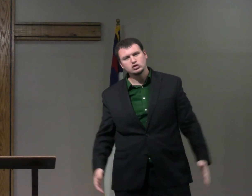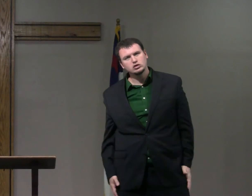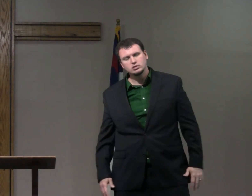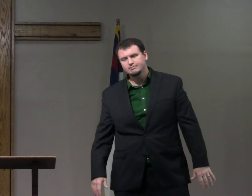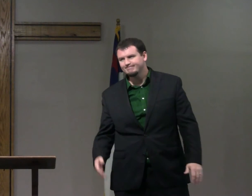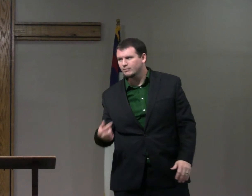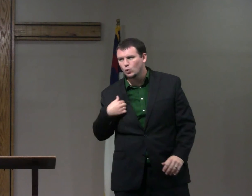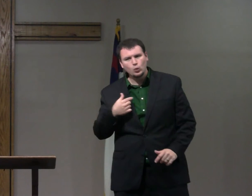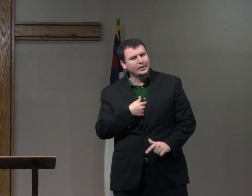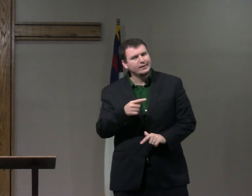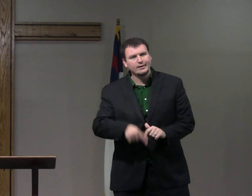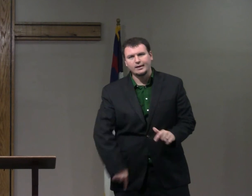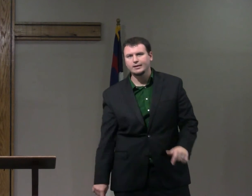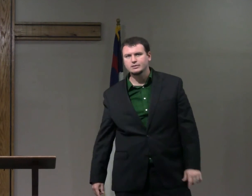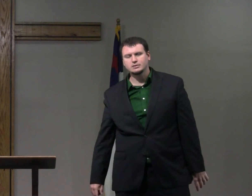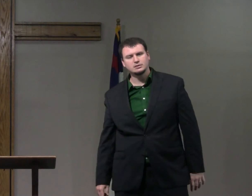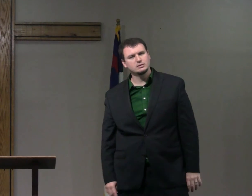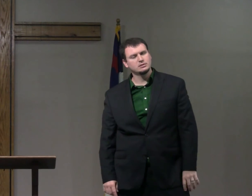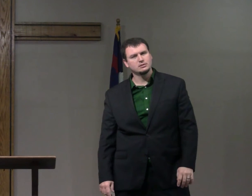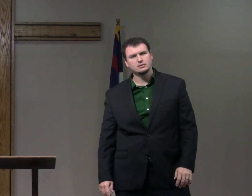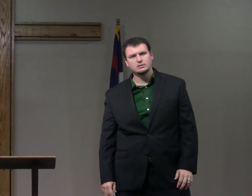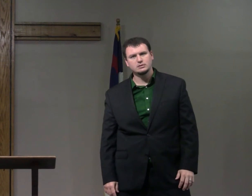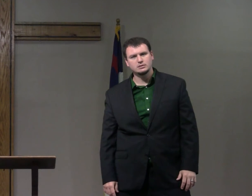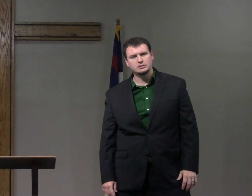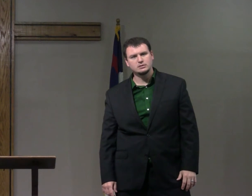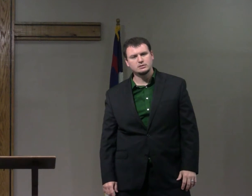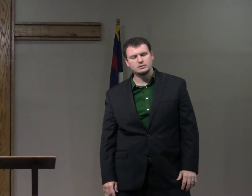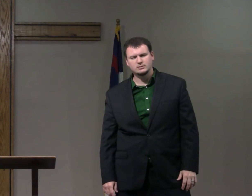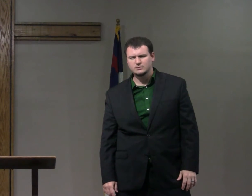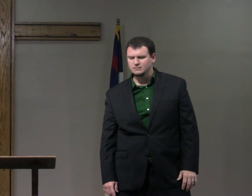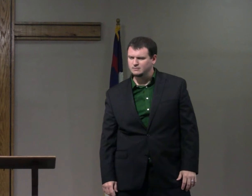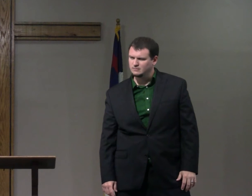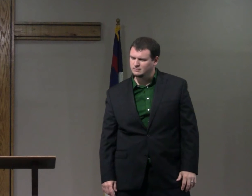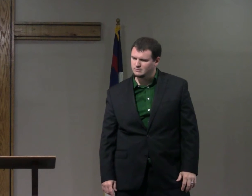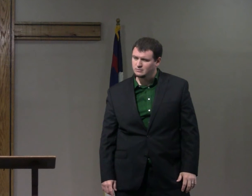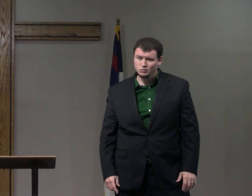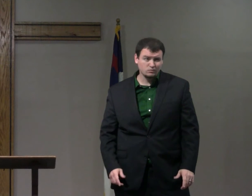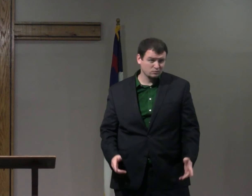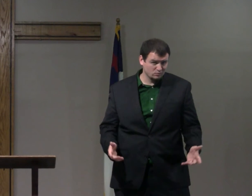Maybe you say, oh, you know what? That is just too much. We can't do all that.